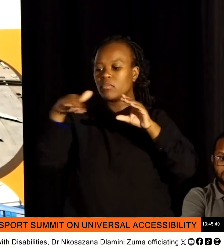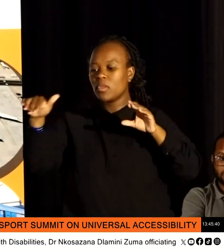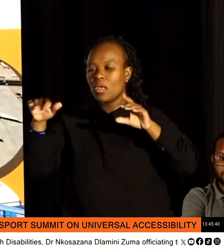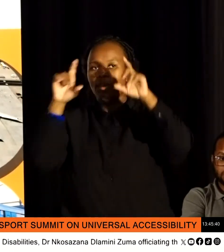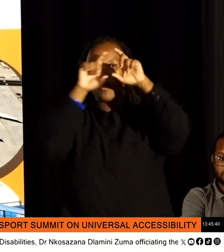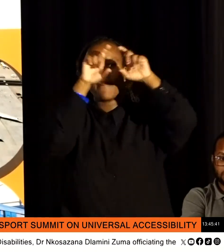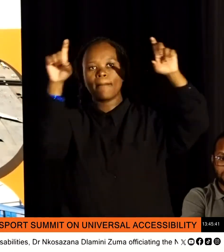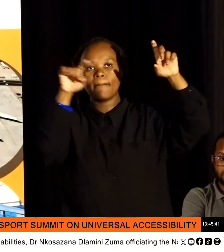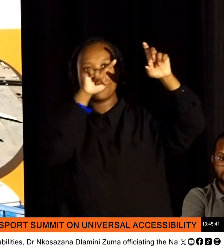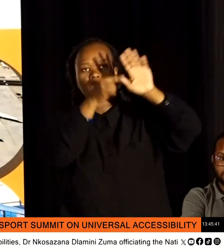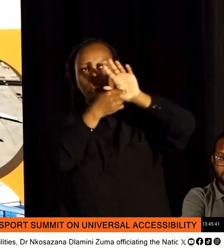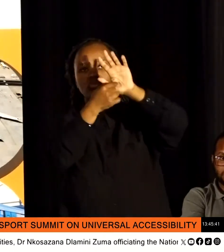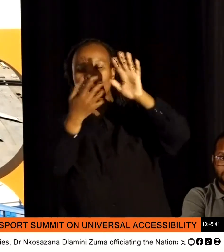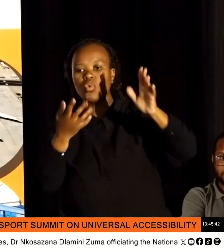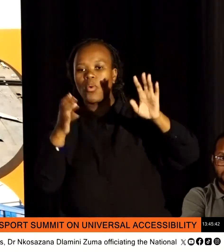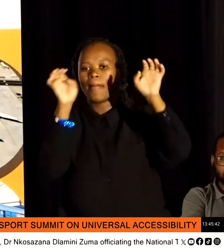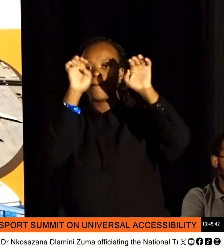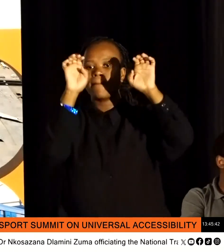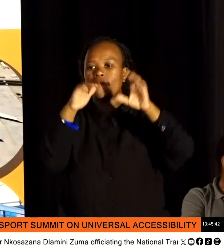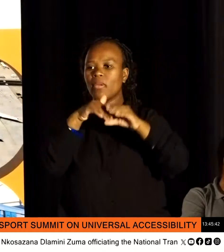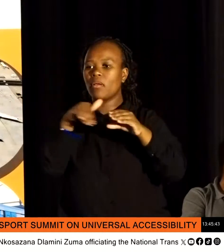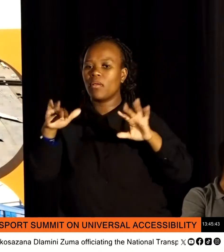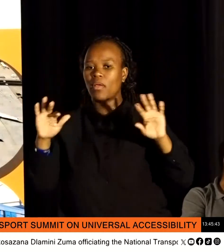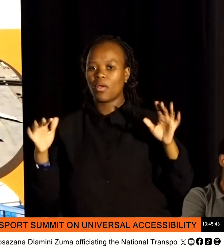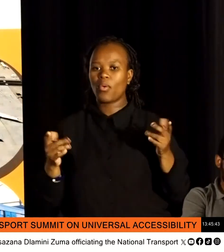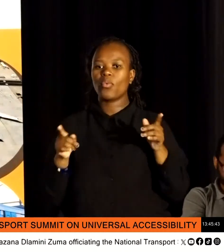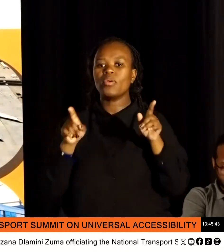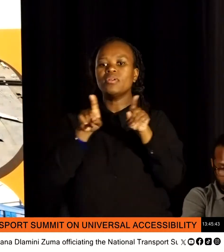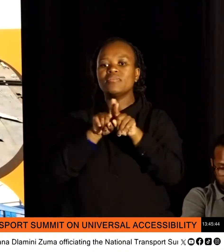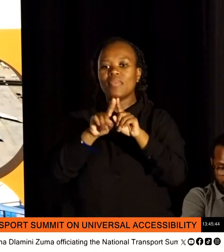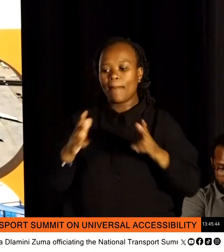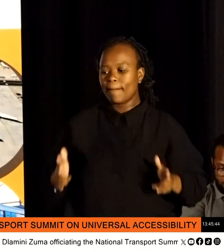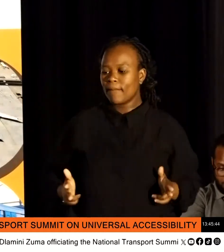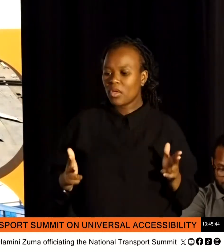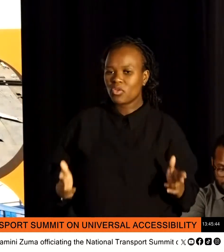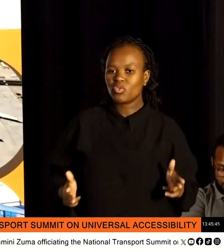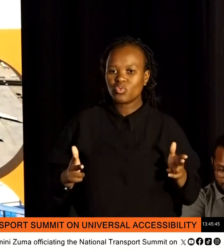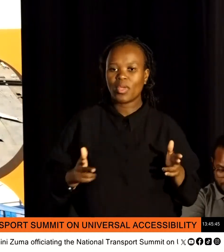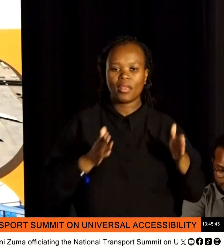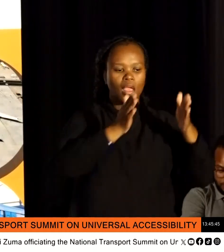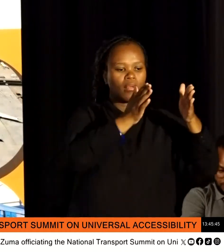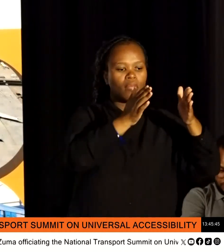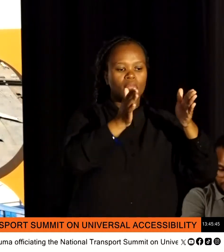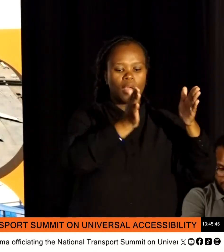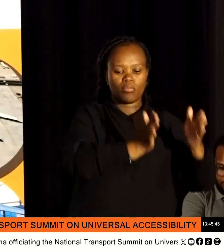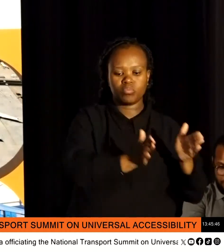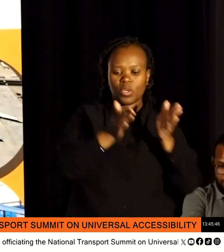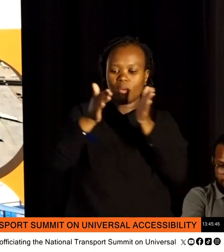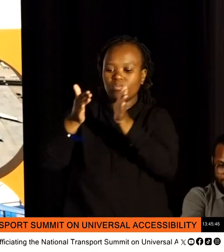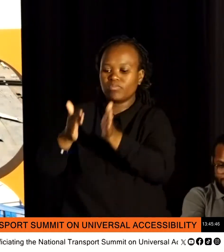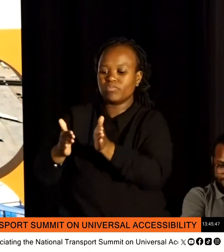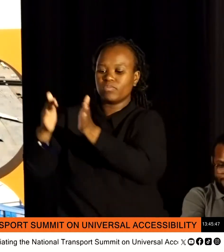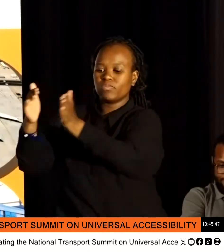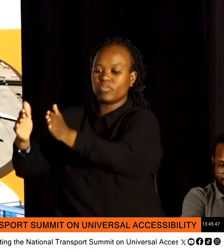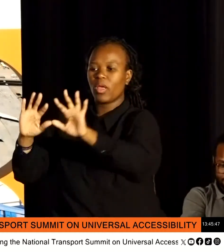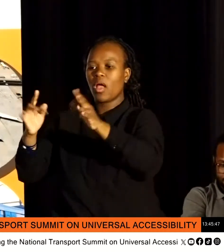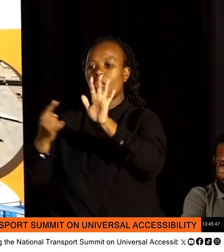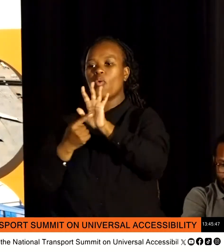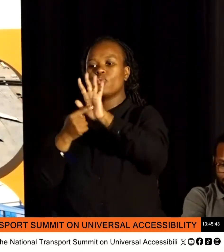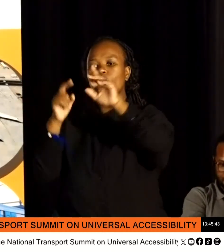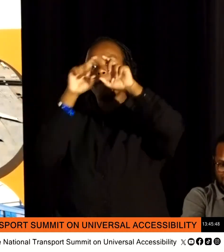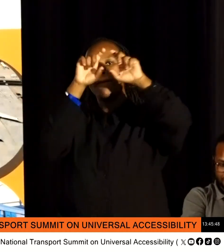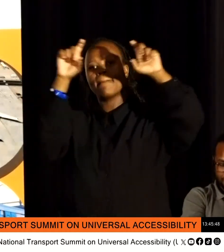not adequately addressed. The wide corridors between the train coaches, without any separation, require